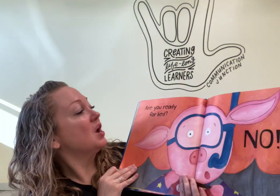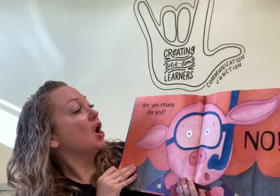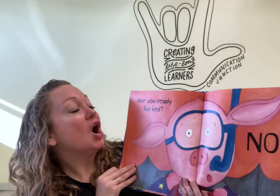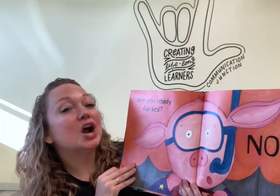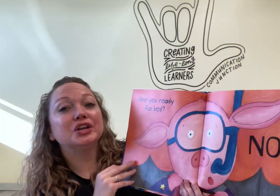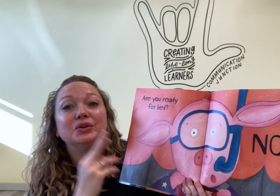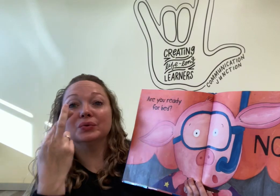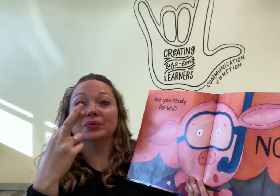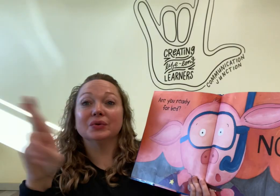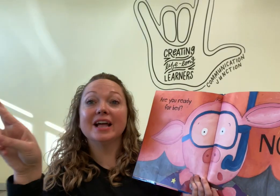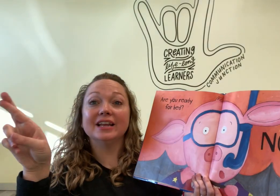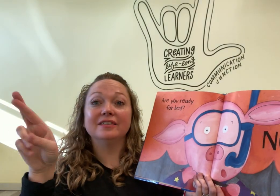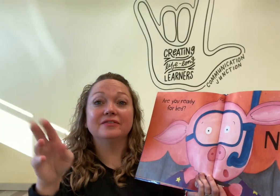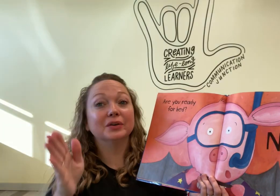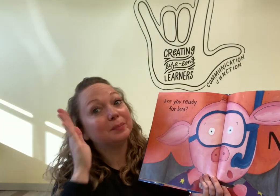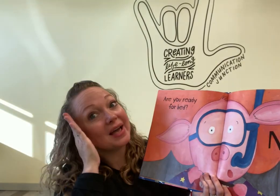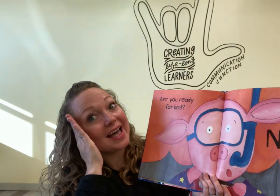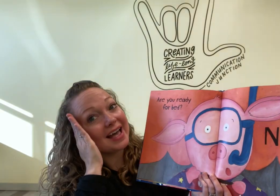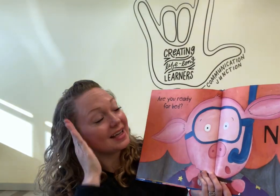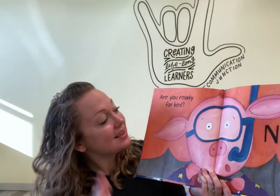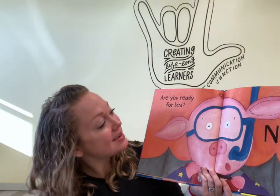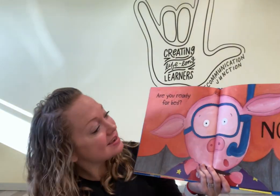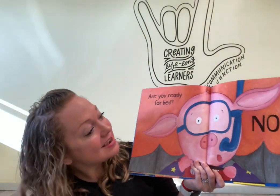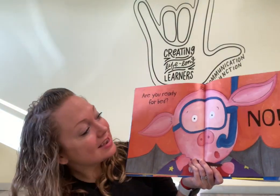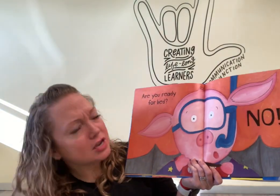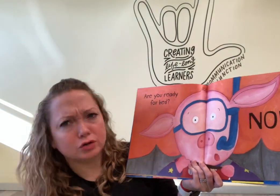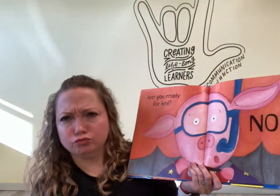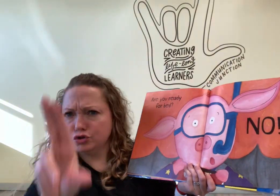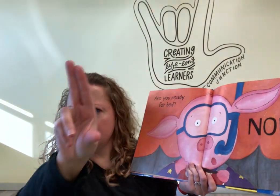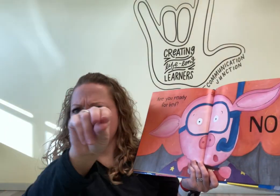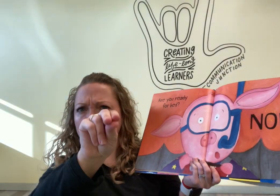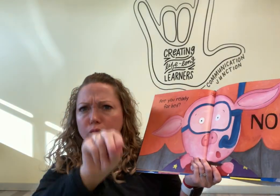Are you ready for bed? No.